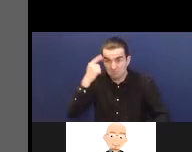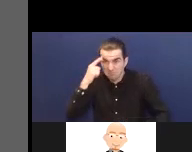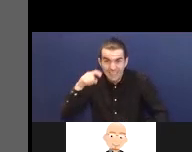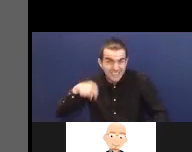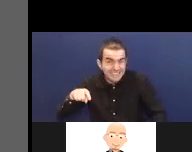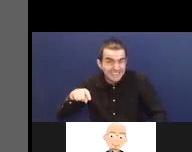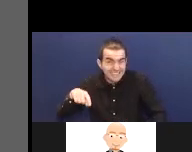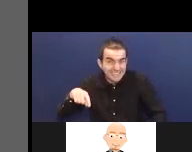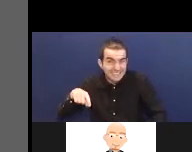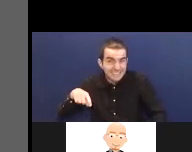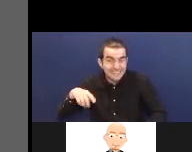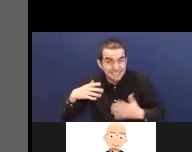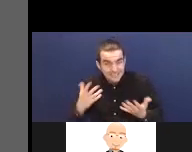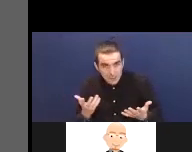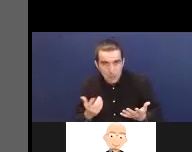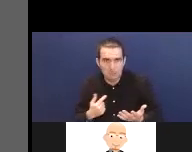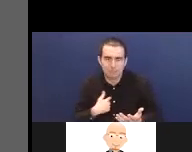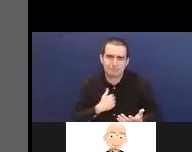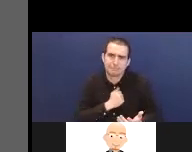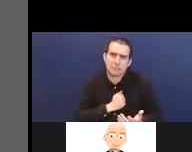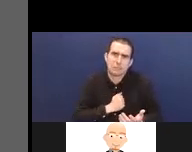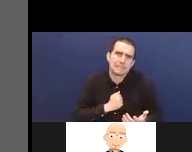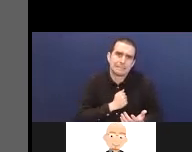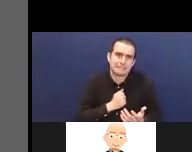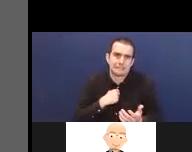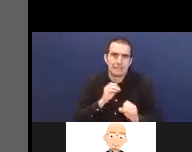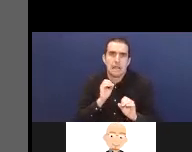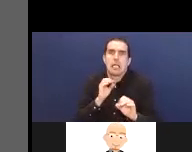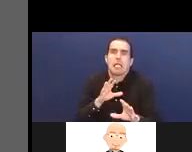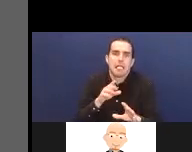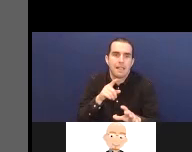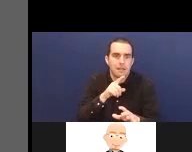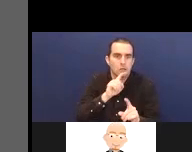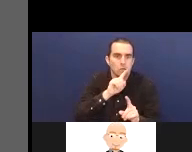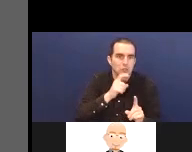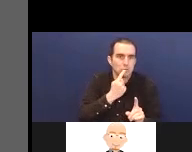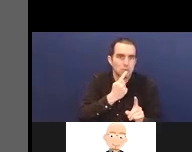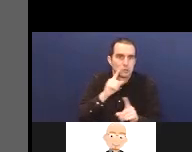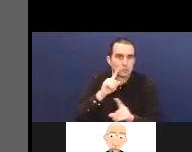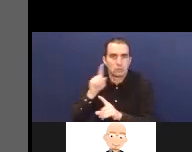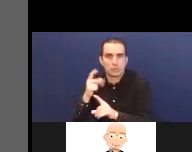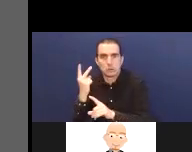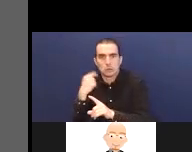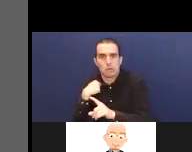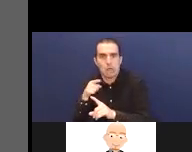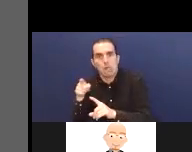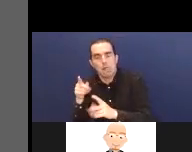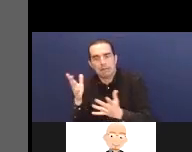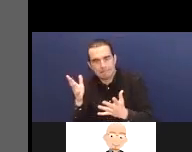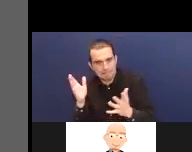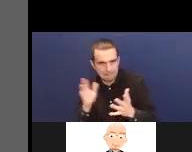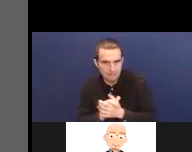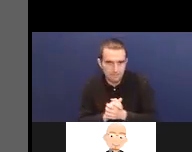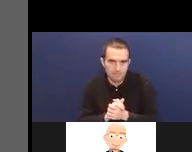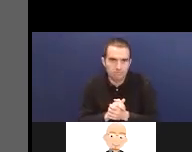I see several potential issues to what content children can access, but also about the data of the children that they are